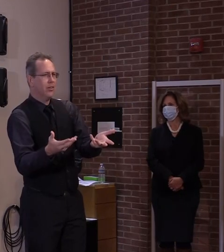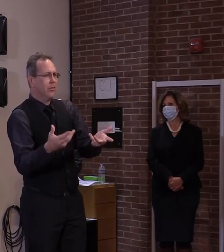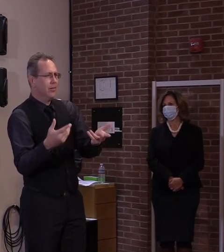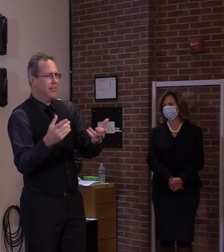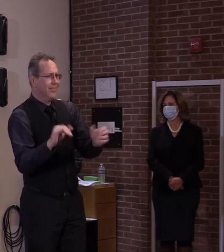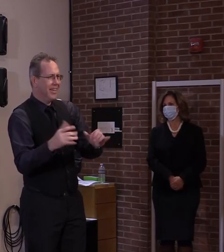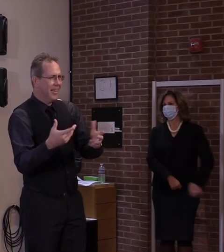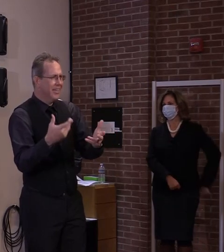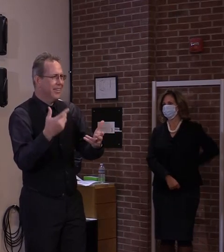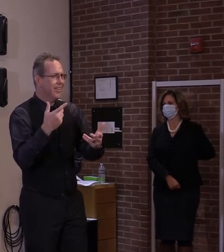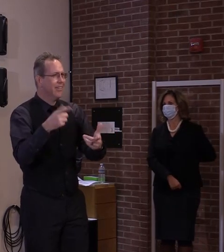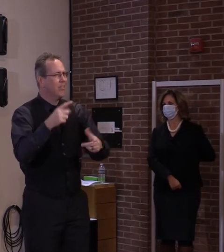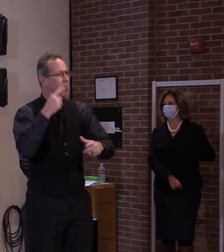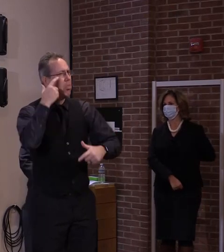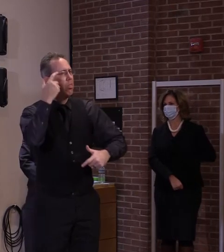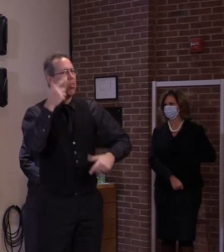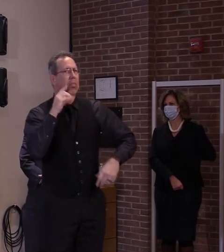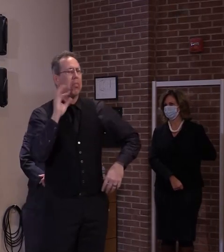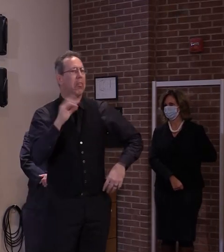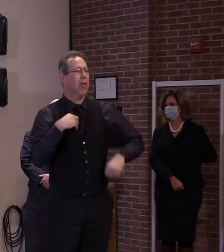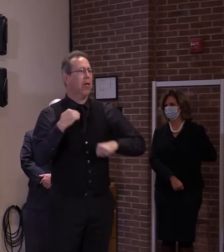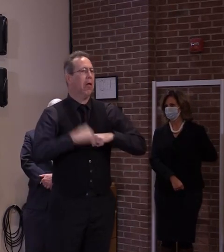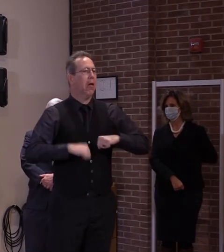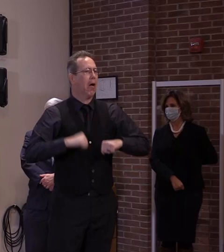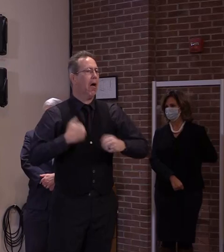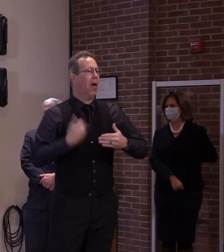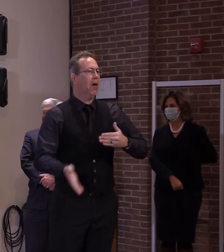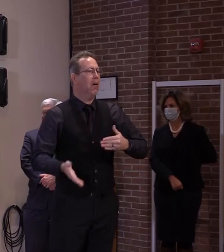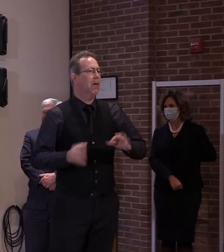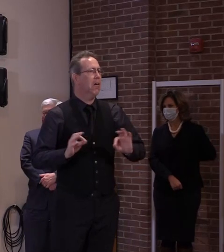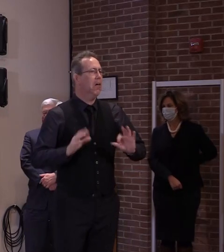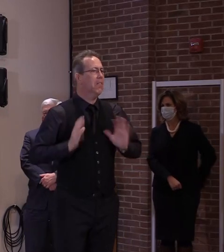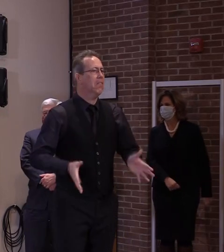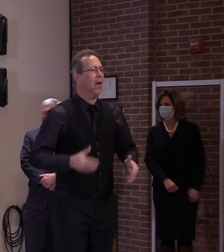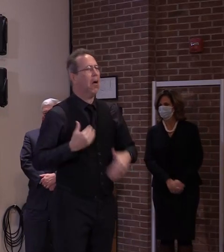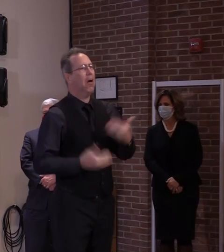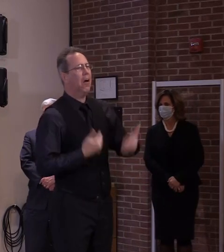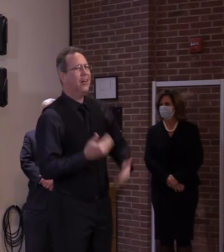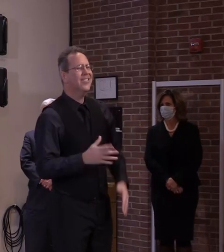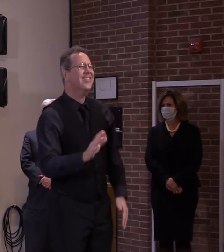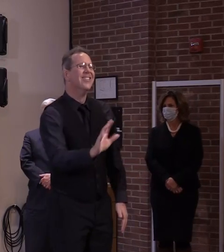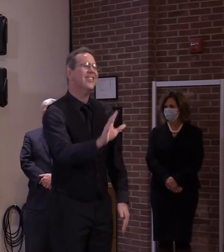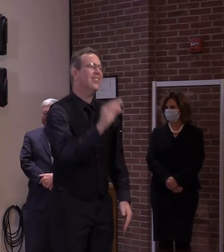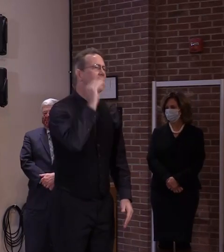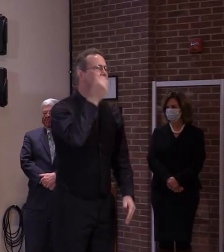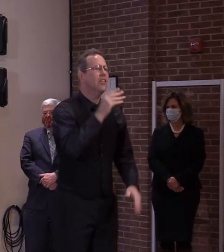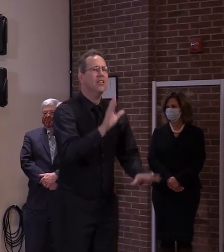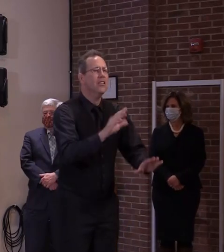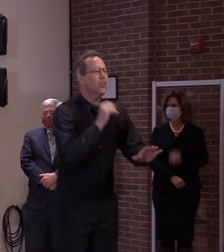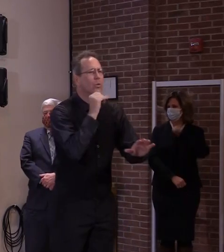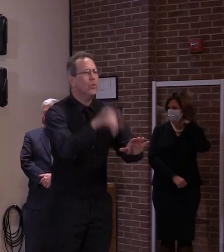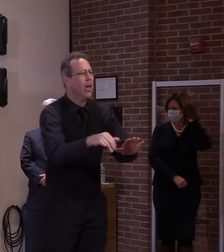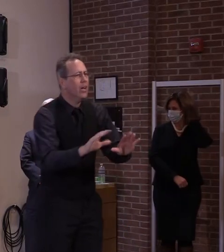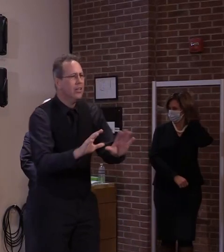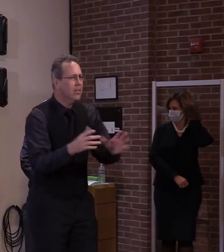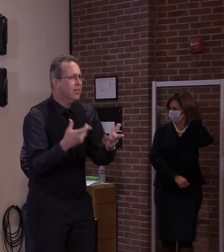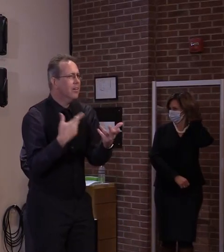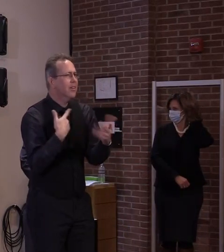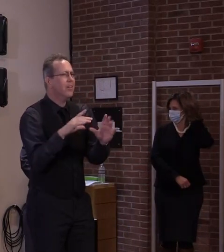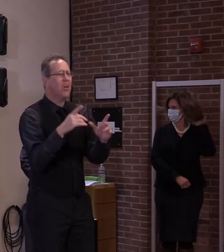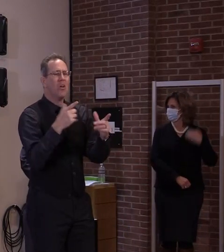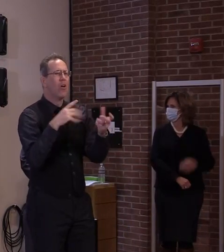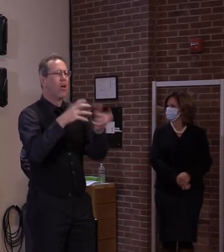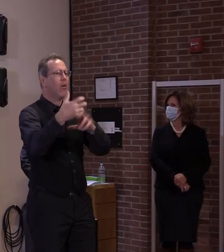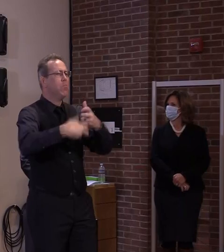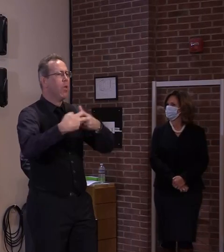have prioritized this in their life schedule. It's a hassle for them to go off and get it, what have you. And that's why we're starting to